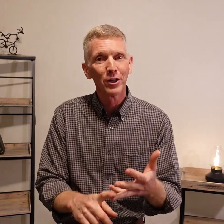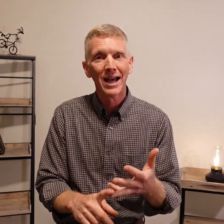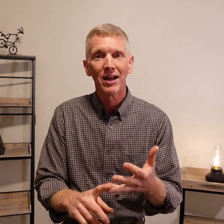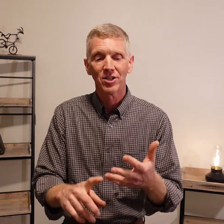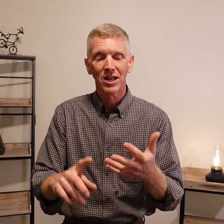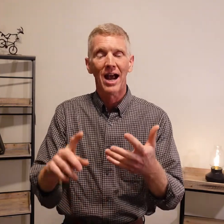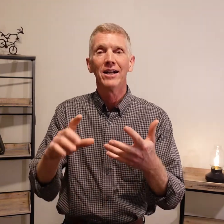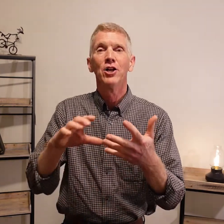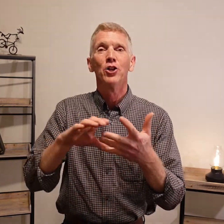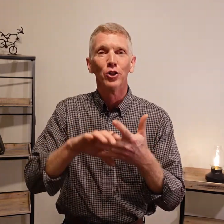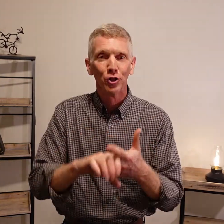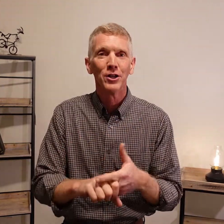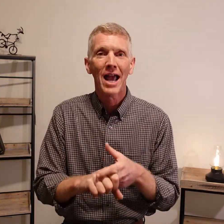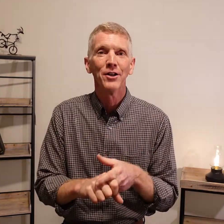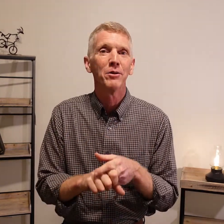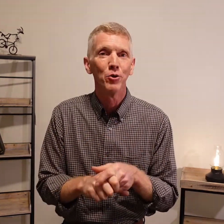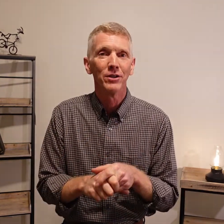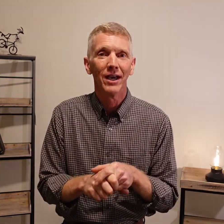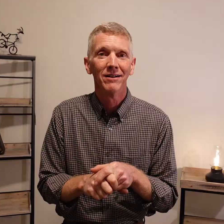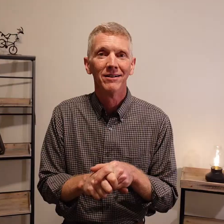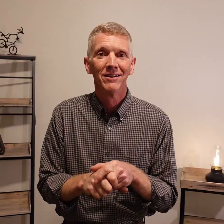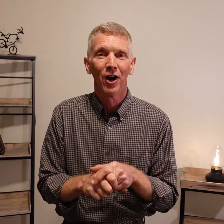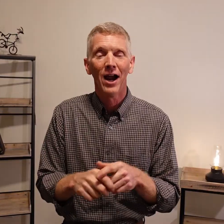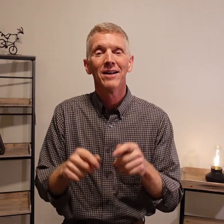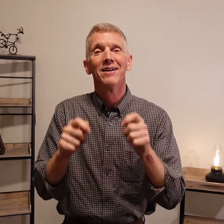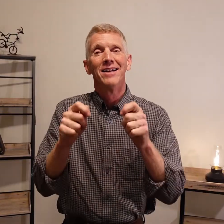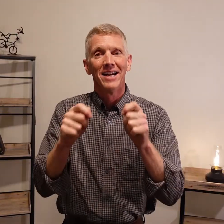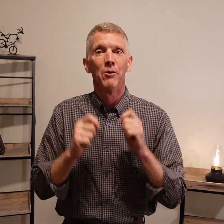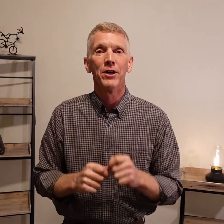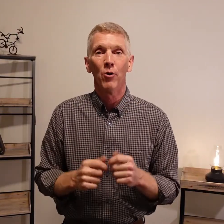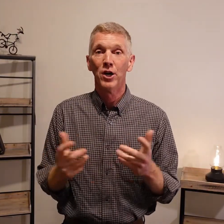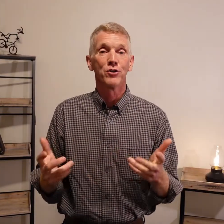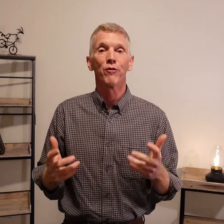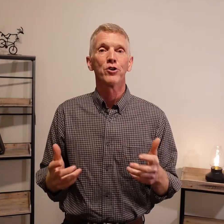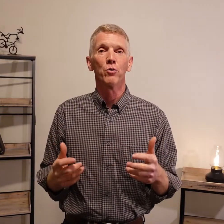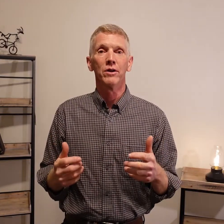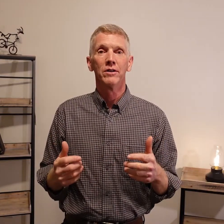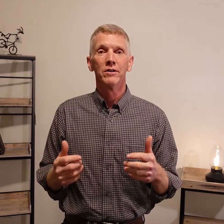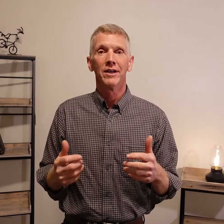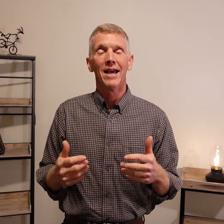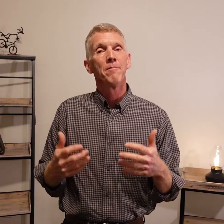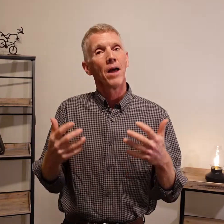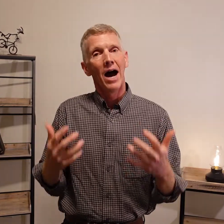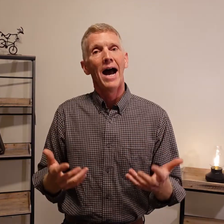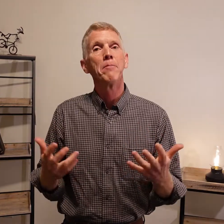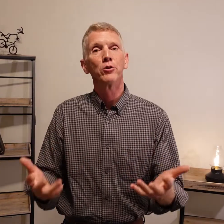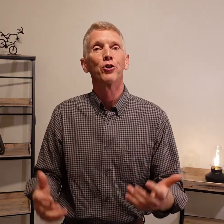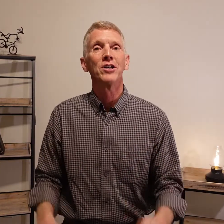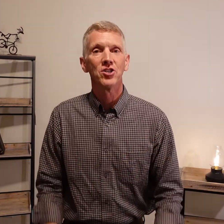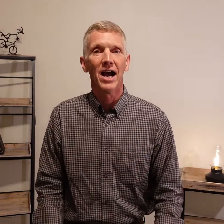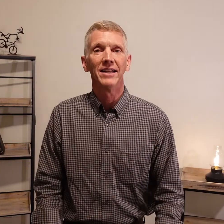how to sign, learning how to communicate. All right, here we go. Here's the first one. Okay, I'm learning sign